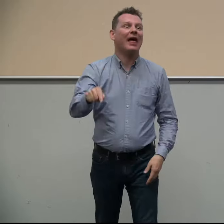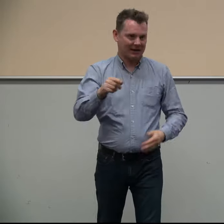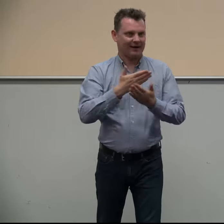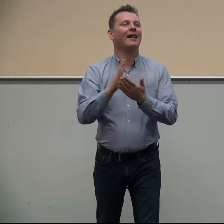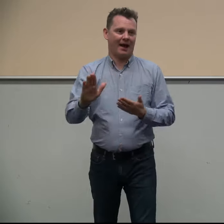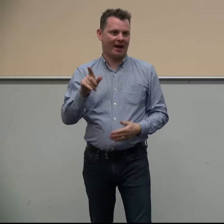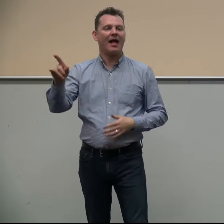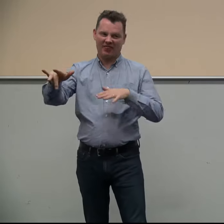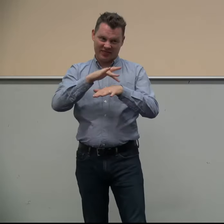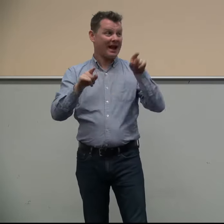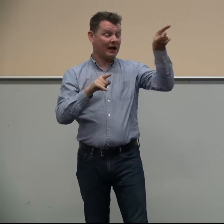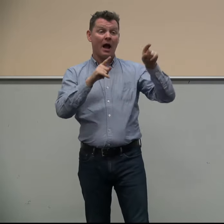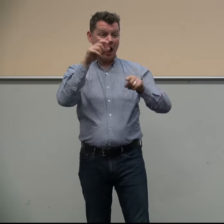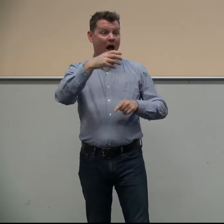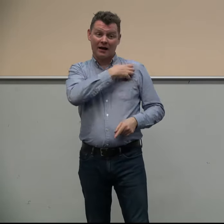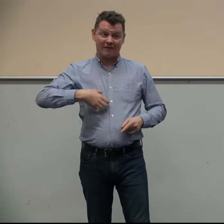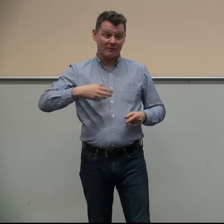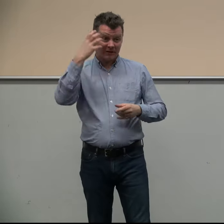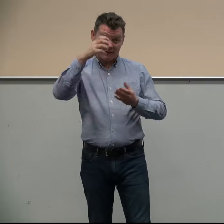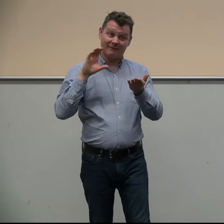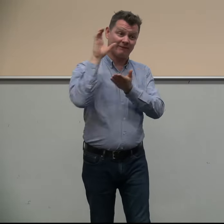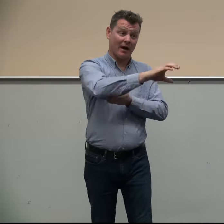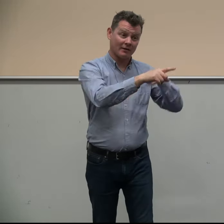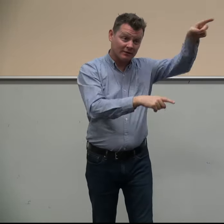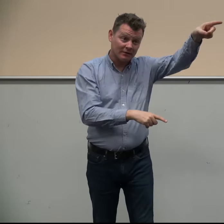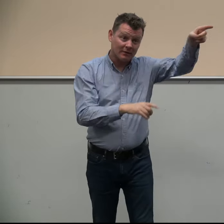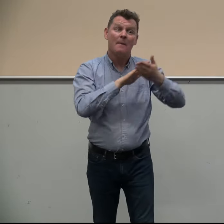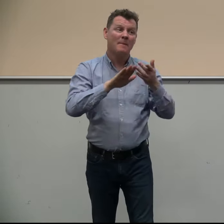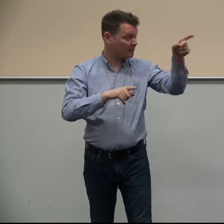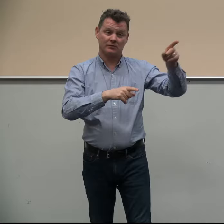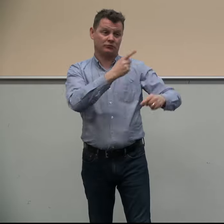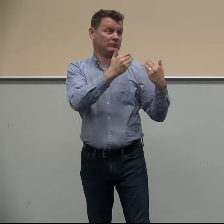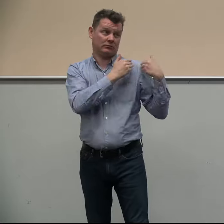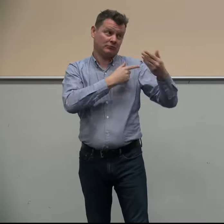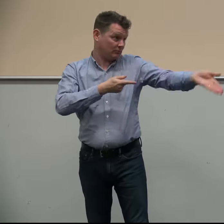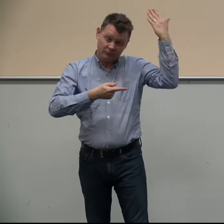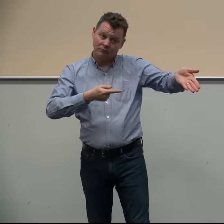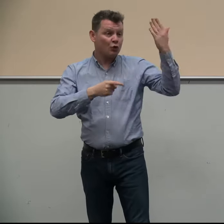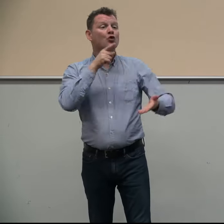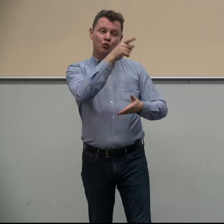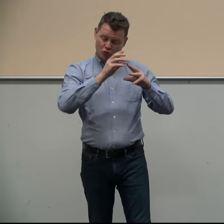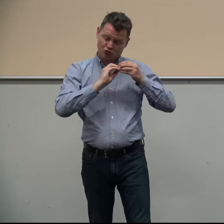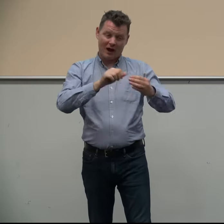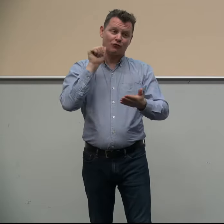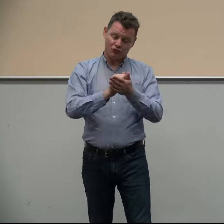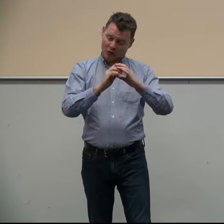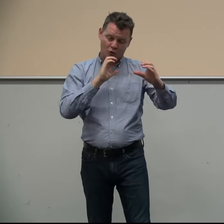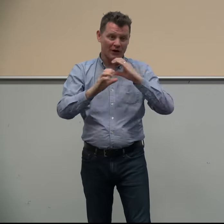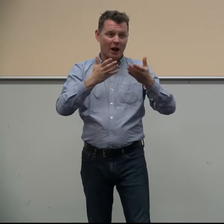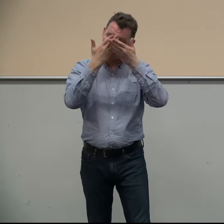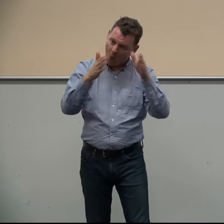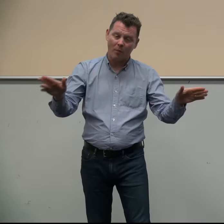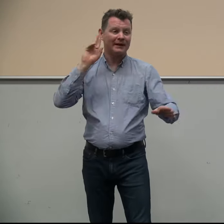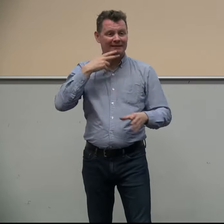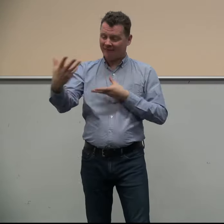towards, because they are publicly funded, should be working towards creating the communication mechanisms that invite deaf people in and support